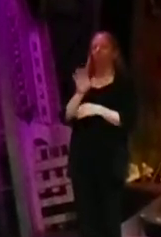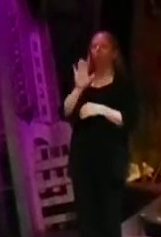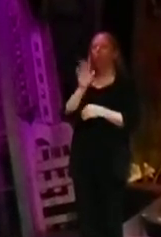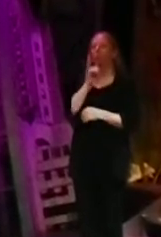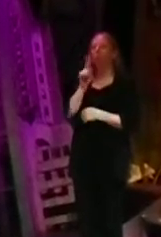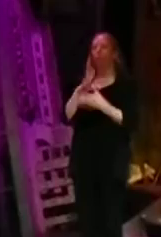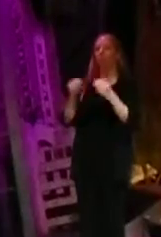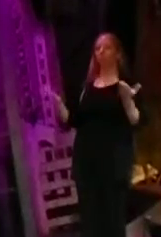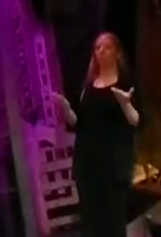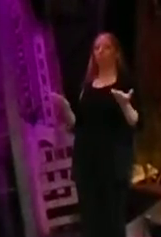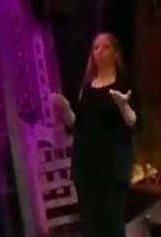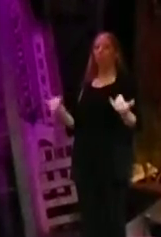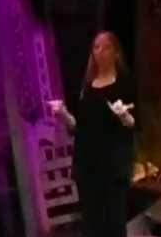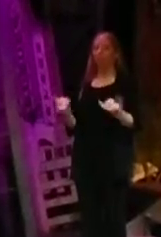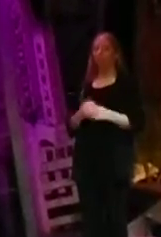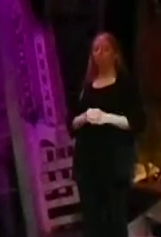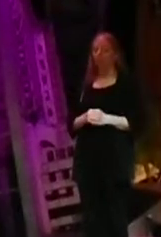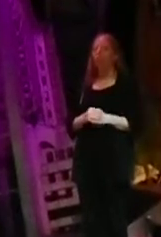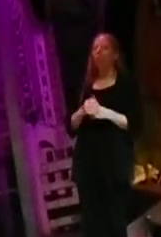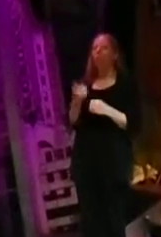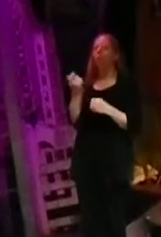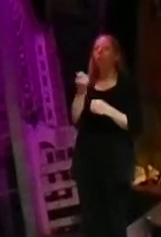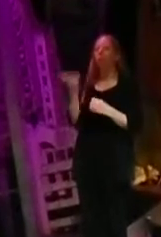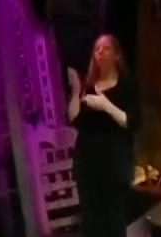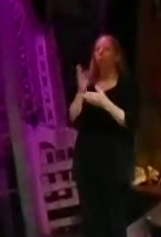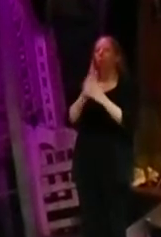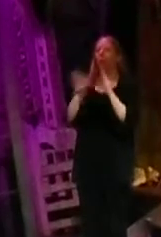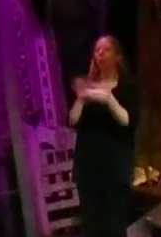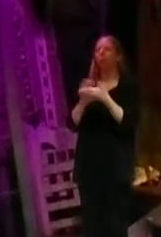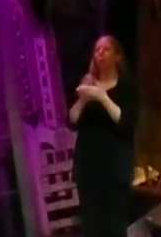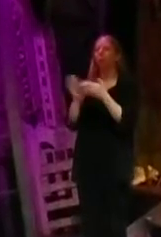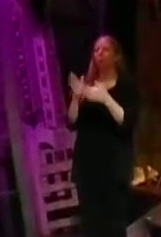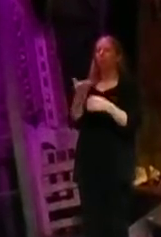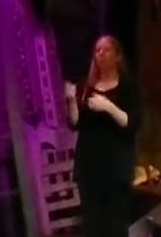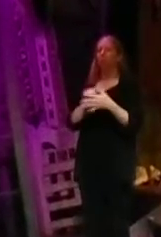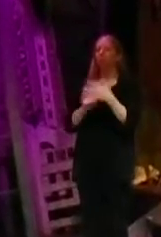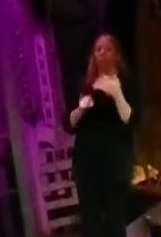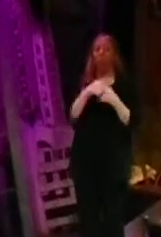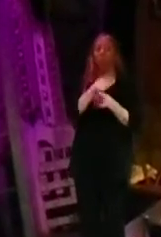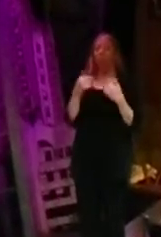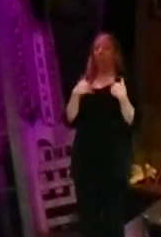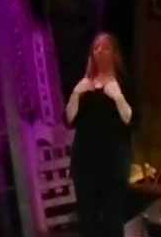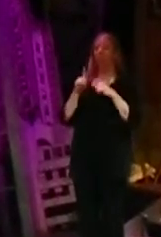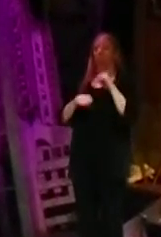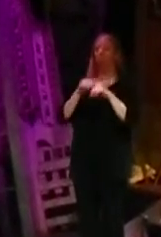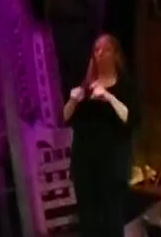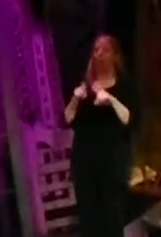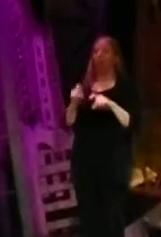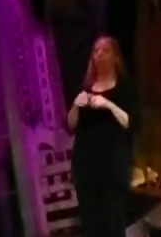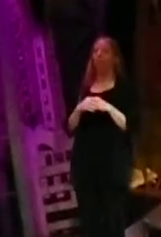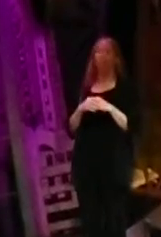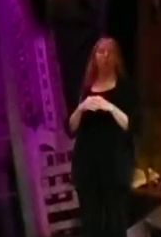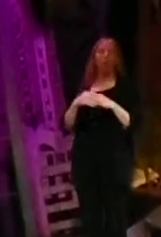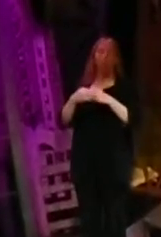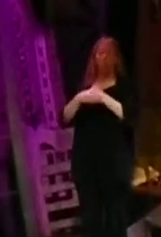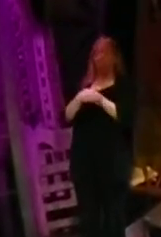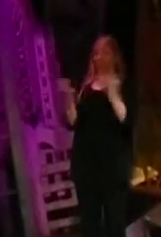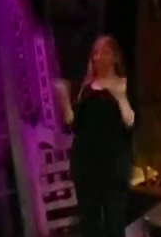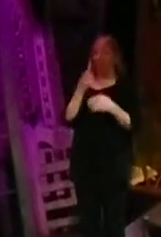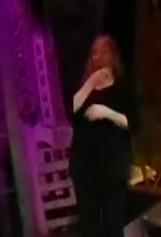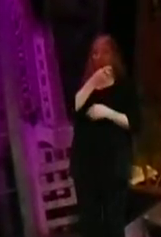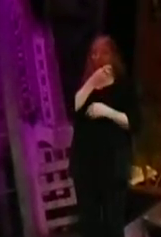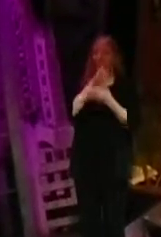Please, a couple of housekeeping items. You guys all have this survey right here, or you were passed out this